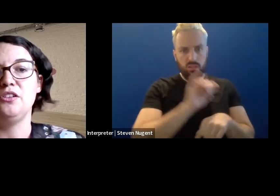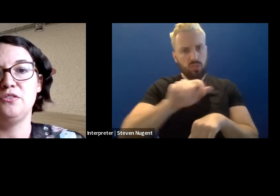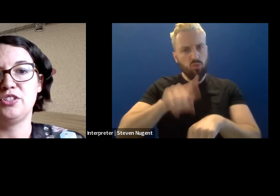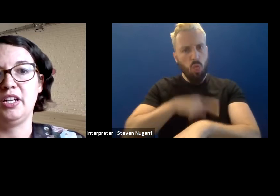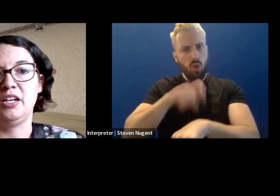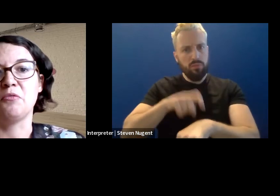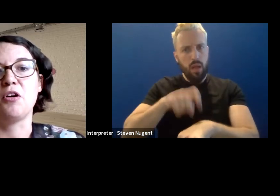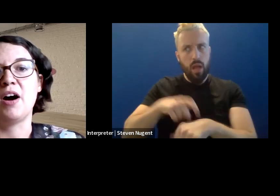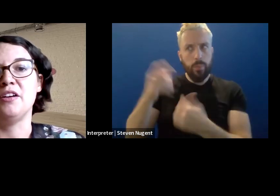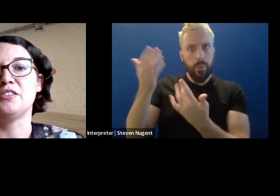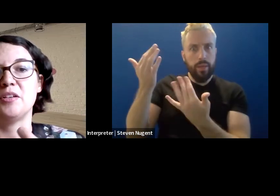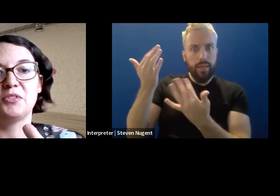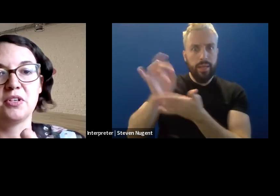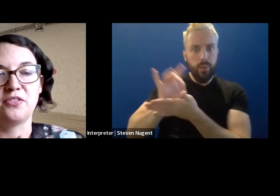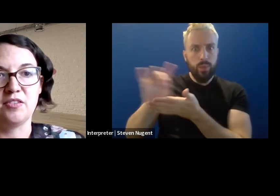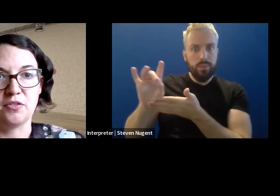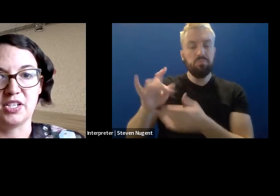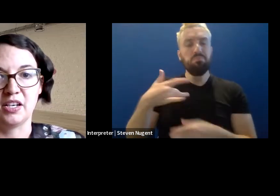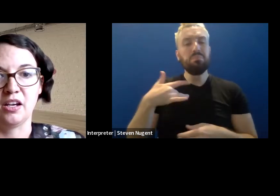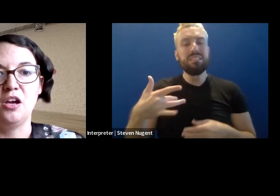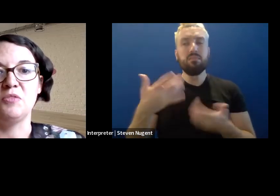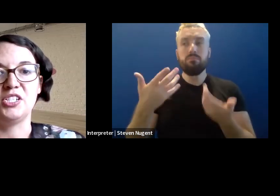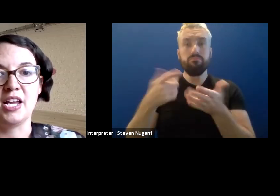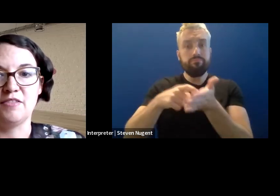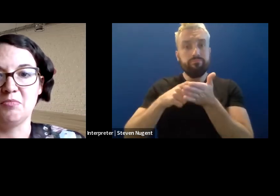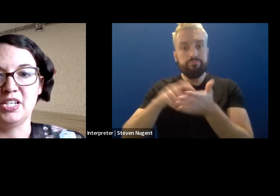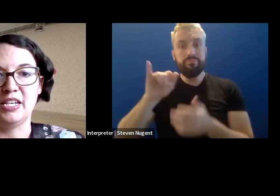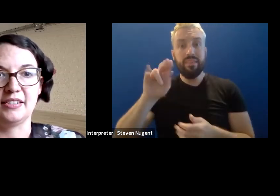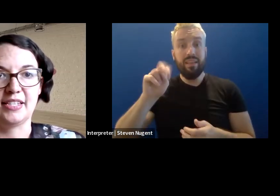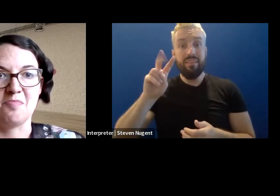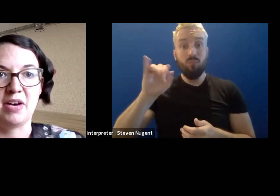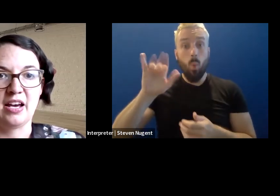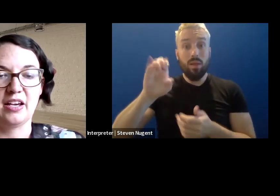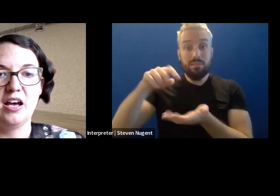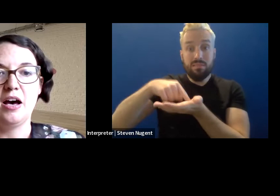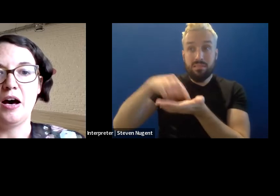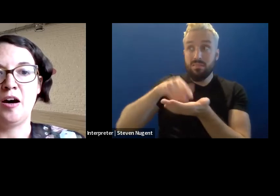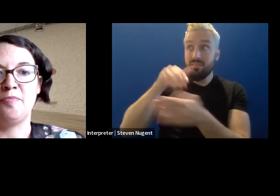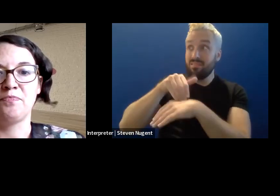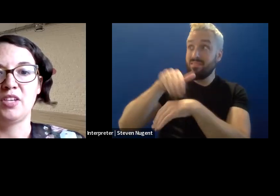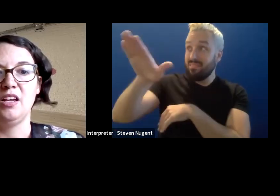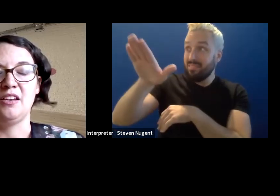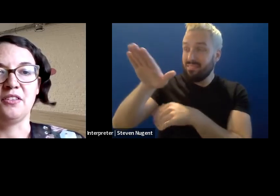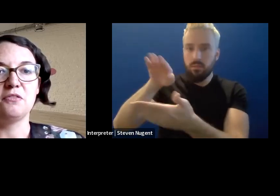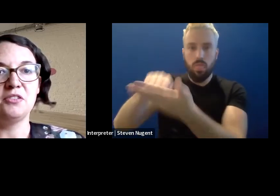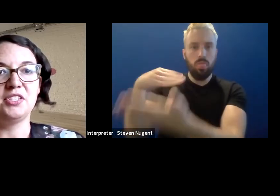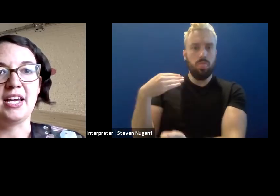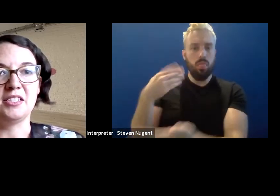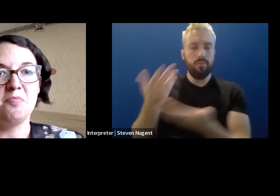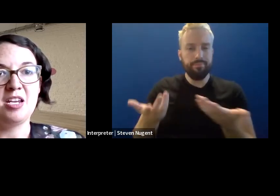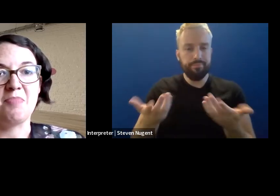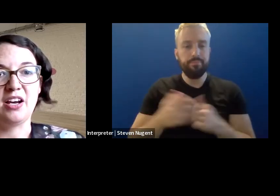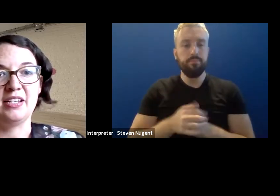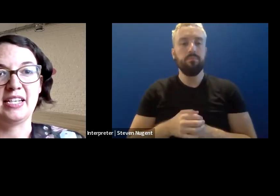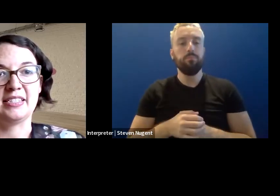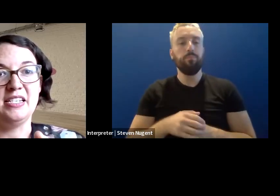us. Usually it requires some sort of invoicing, which inevitably gets sent back. Now this quote stood out